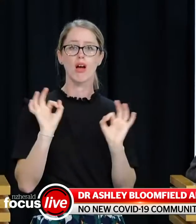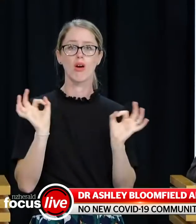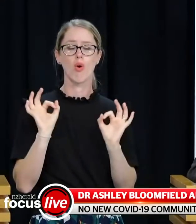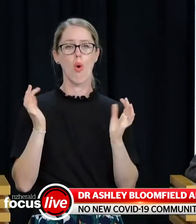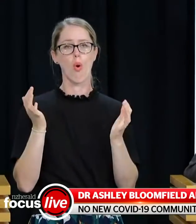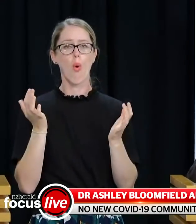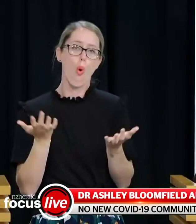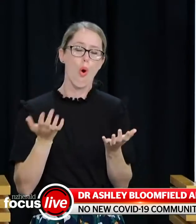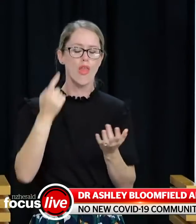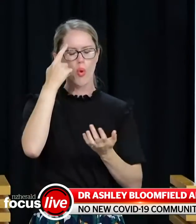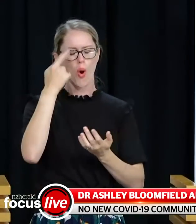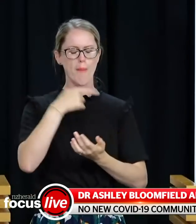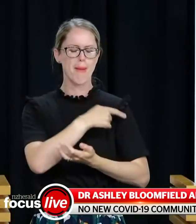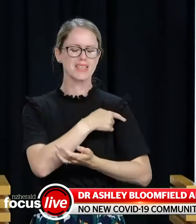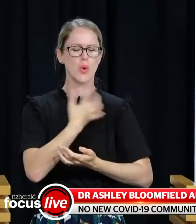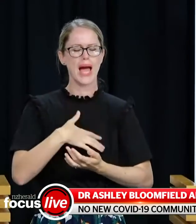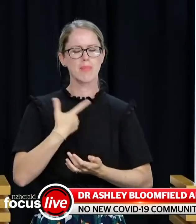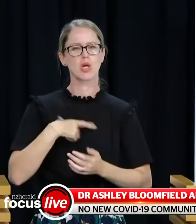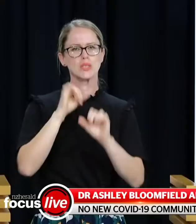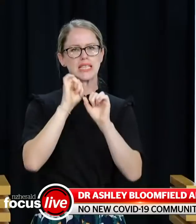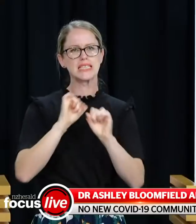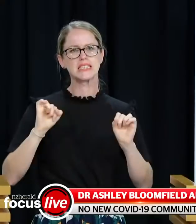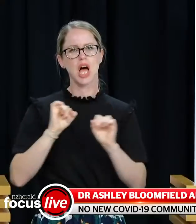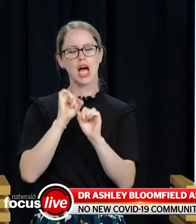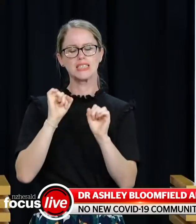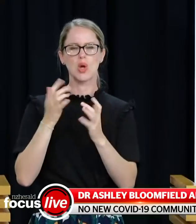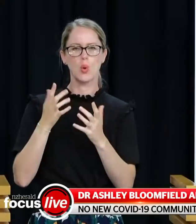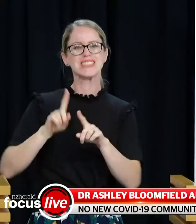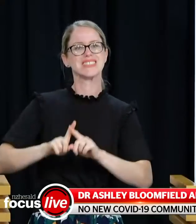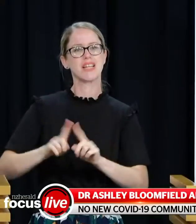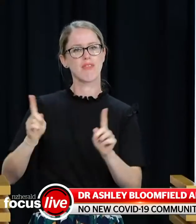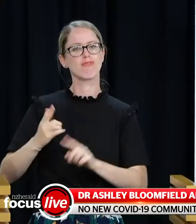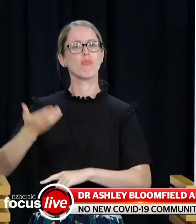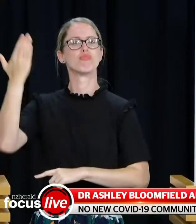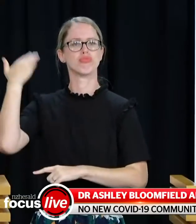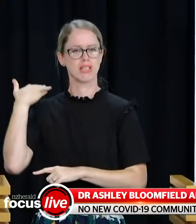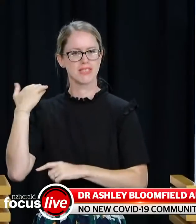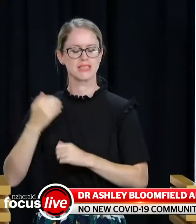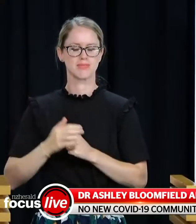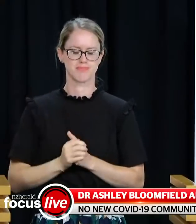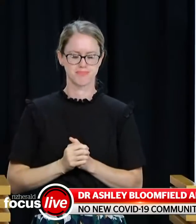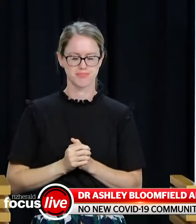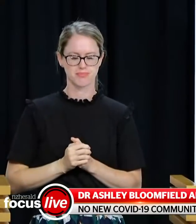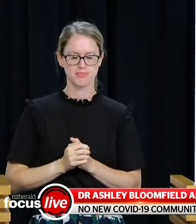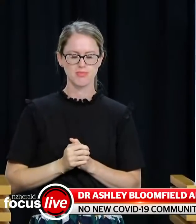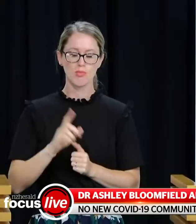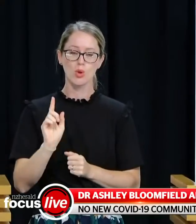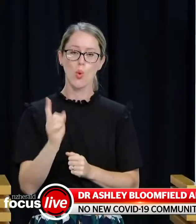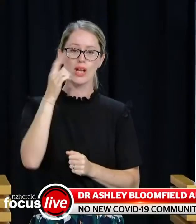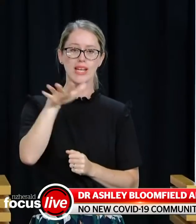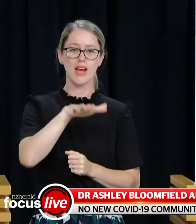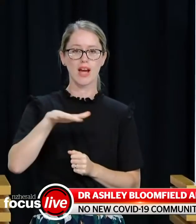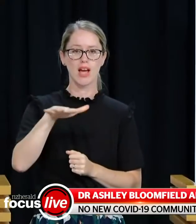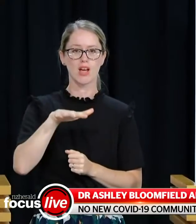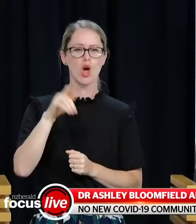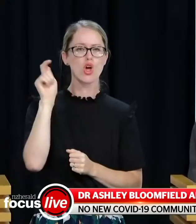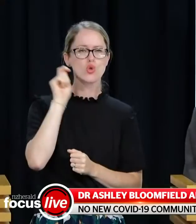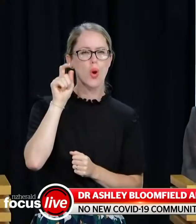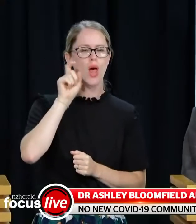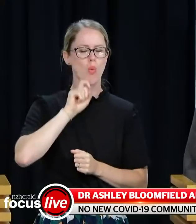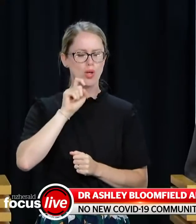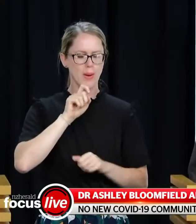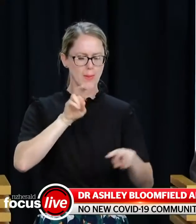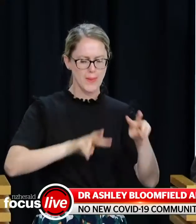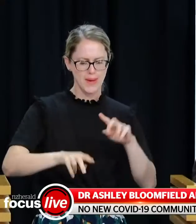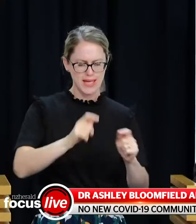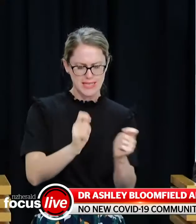understandably ascribed their symptoms to something else. Wastewater testing continues around Auckland, and all of that so far is